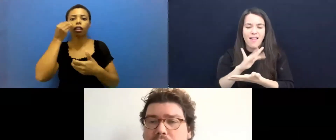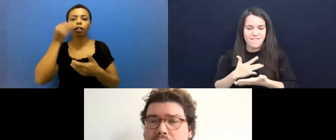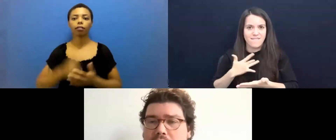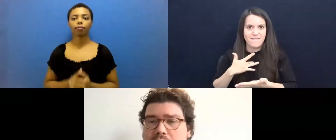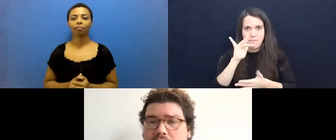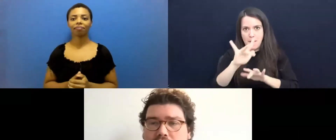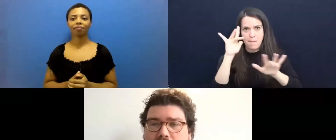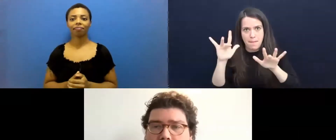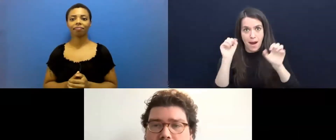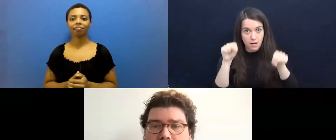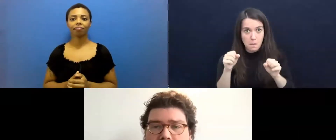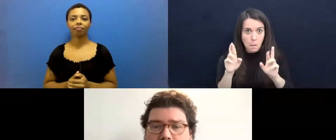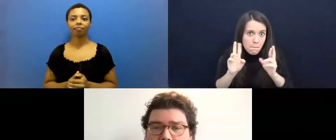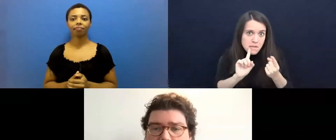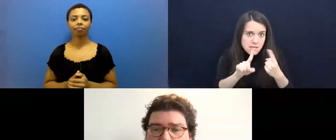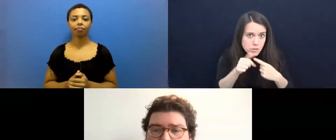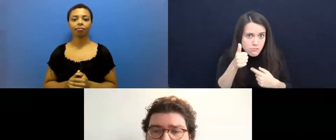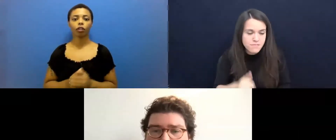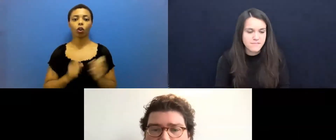I hope I answered your question.